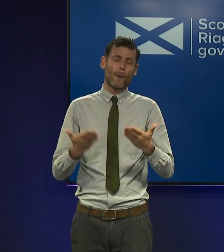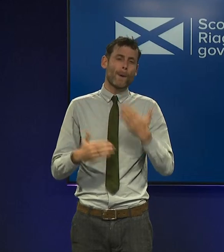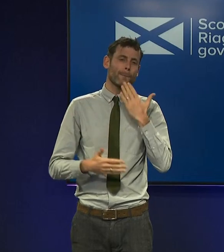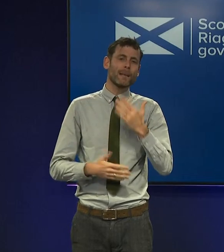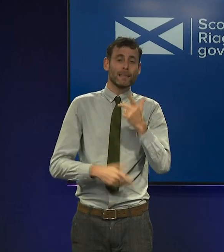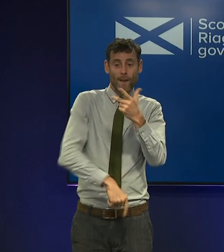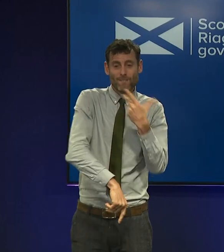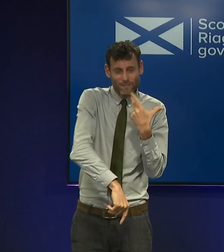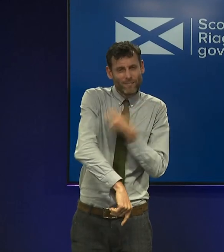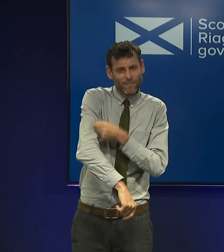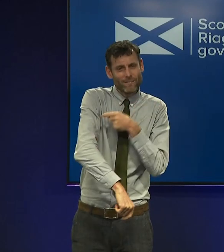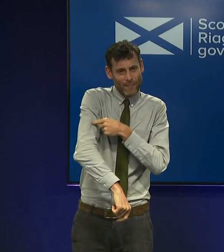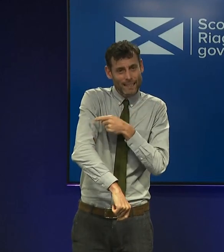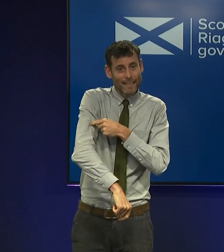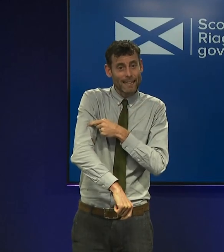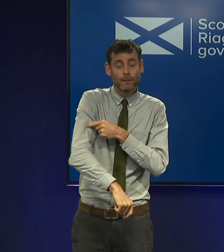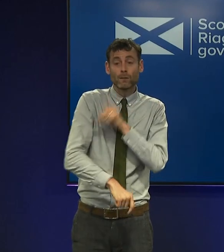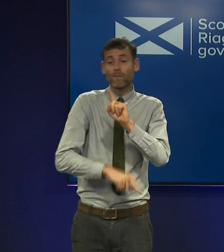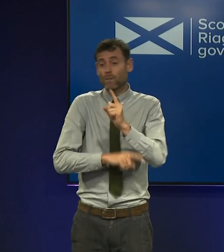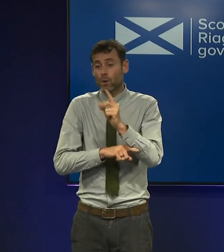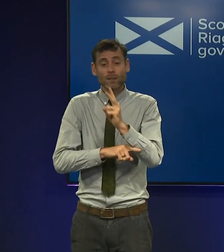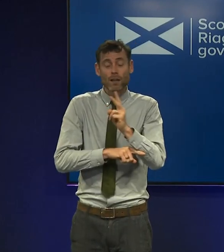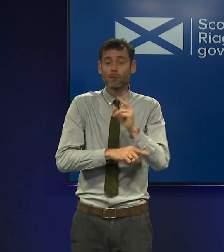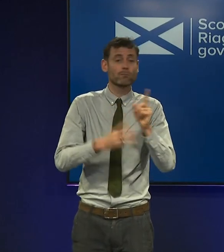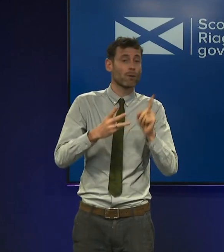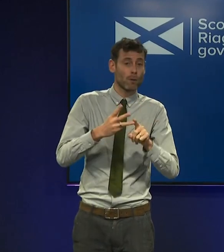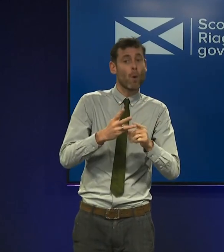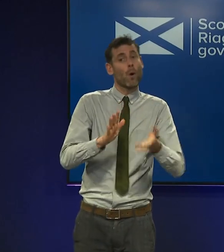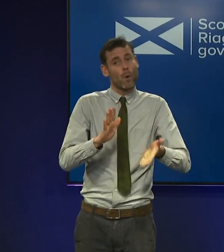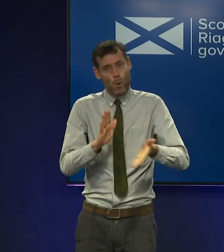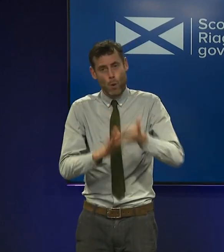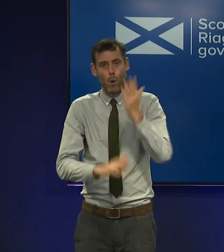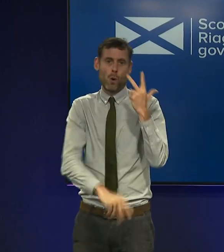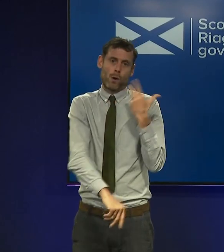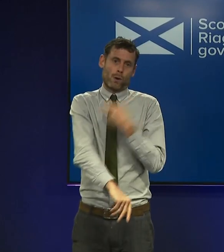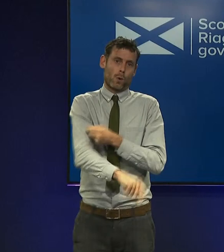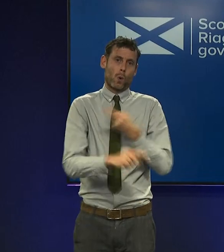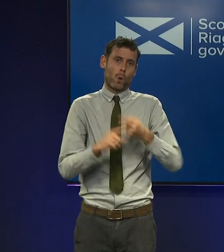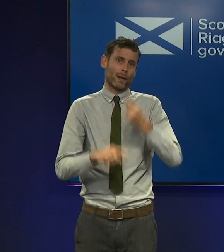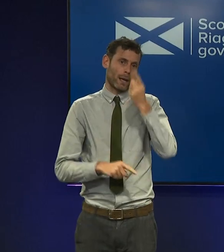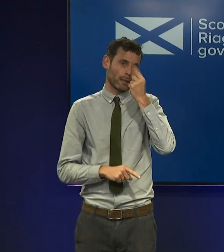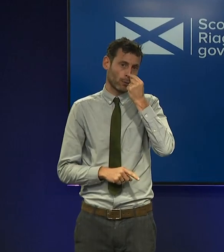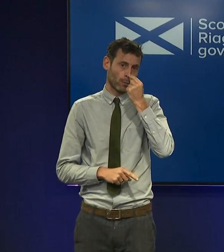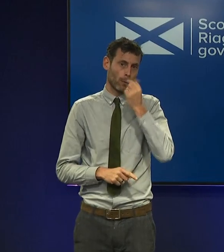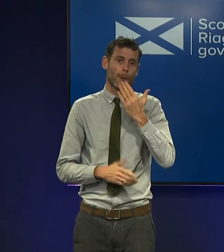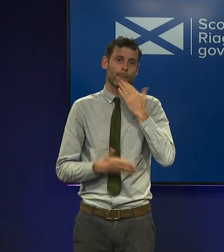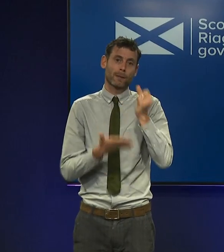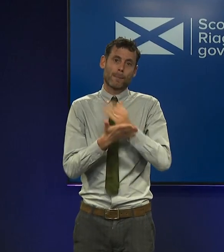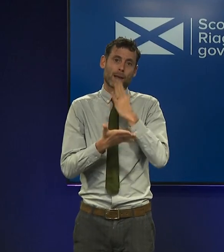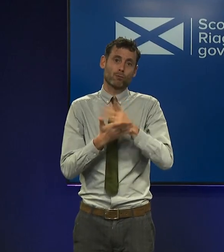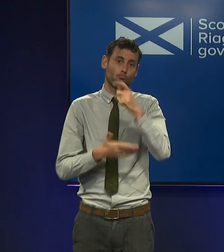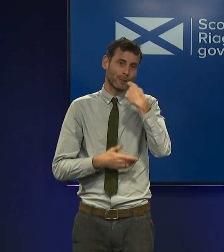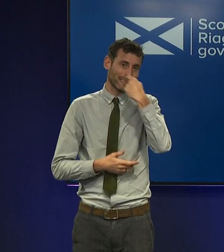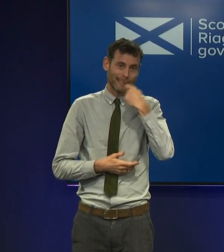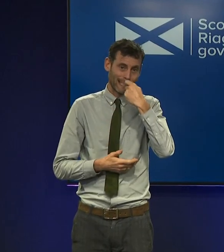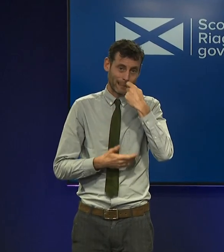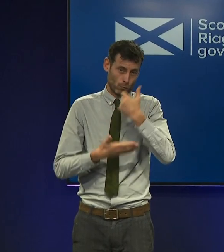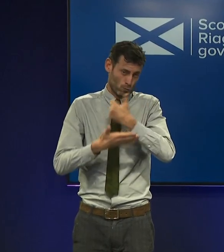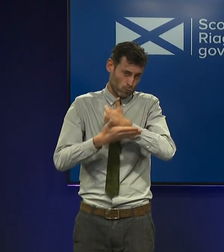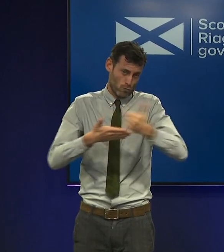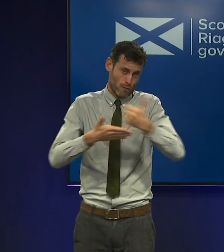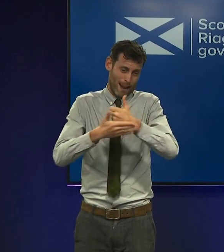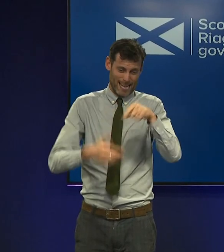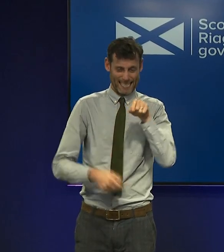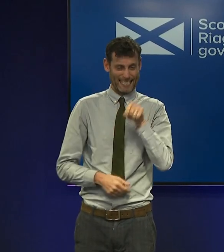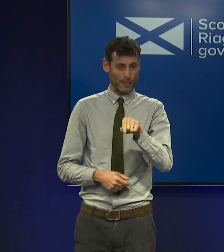vaccinated with every dose that you're eligible for as quickly as you're able to. Make sure you test yourself regularly. That is going to be such an